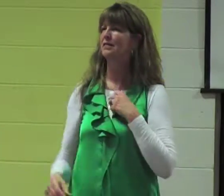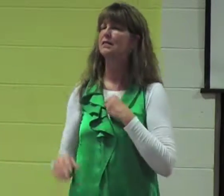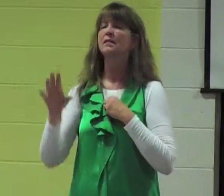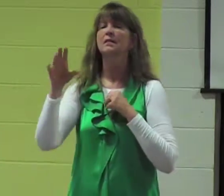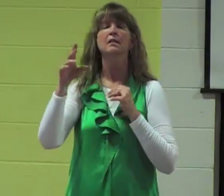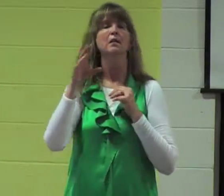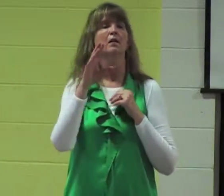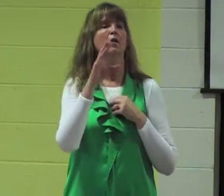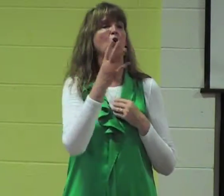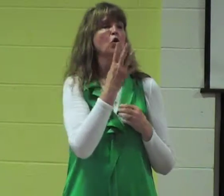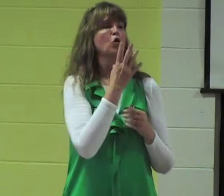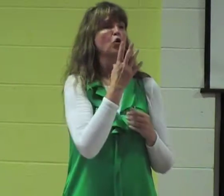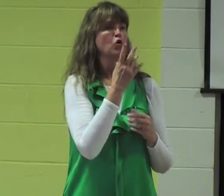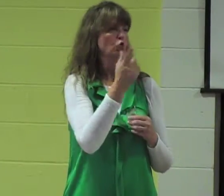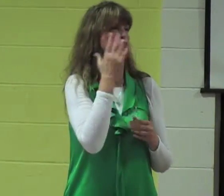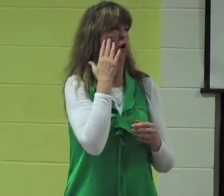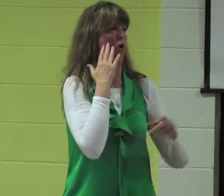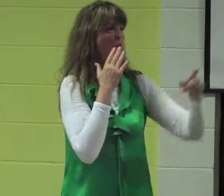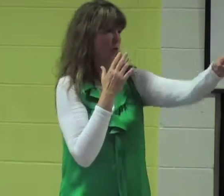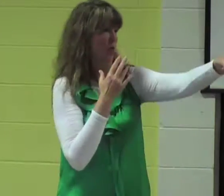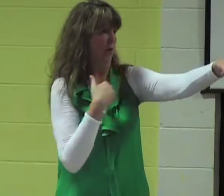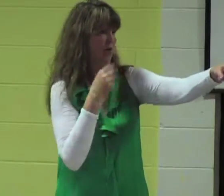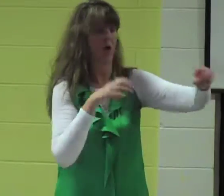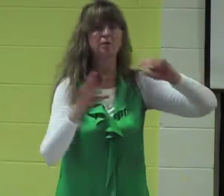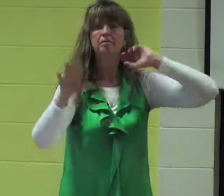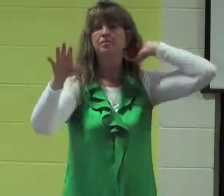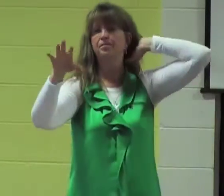It's a promise. You have one?